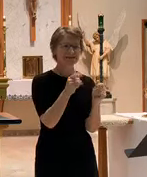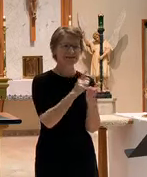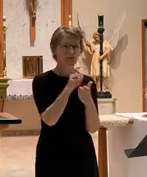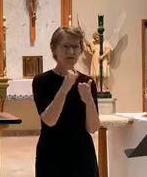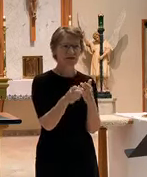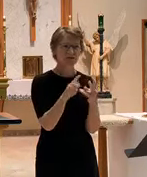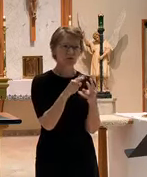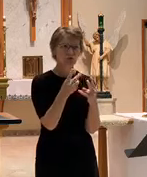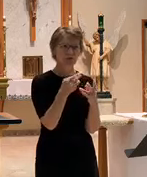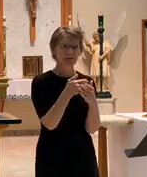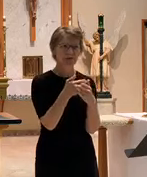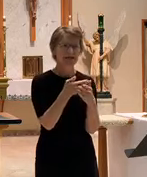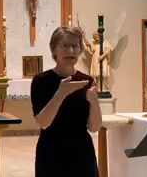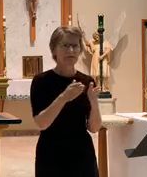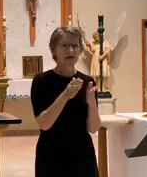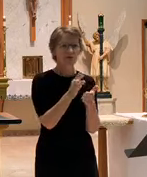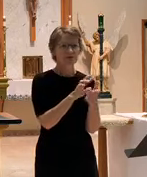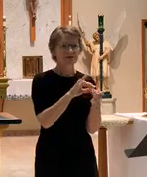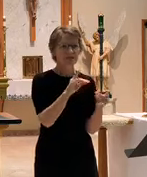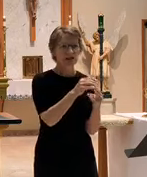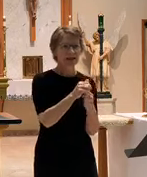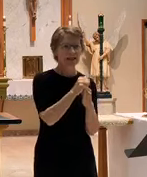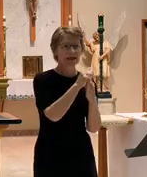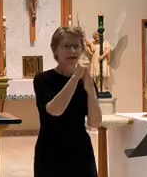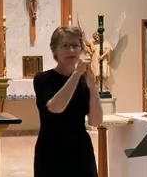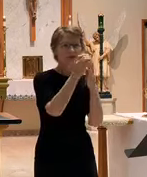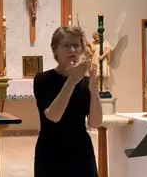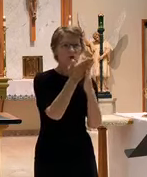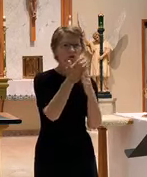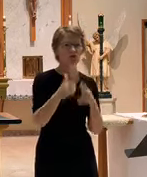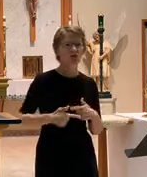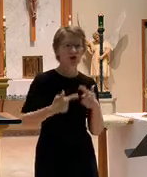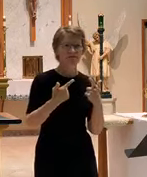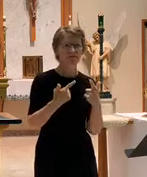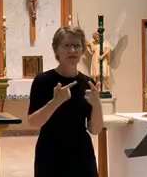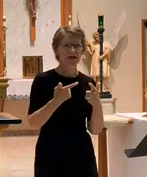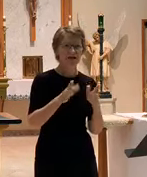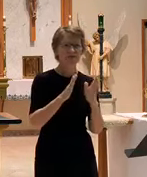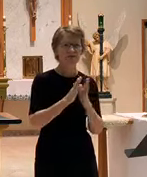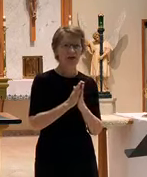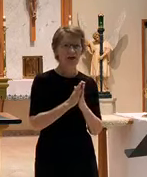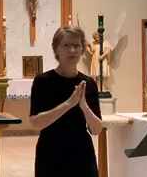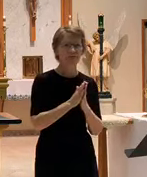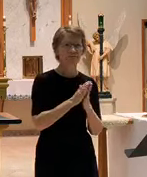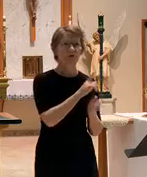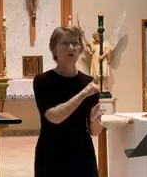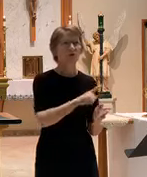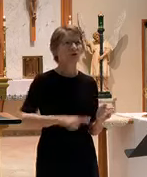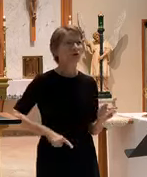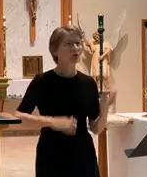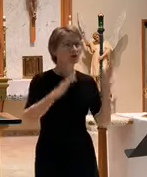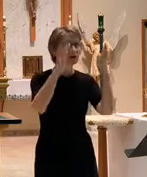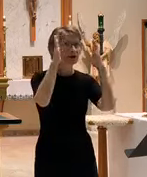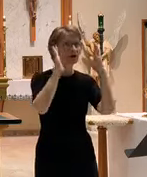Holy Spirit lead them throughout their lives. Let us pray to the Lord. Lord, hear our prayer.